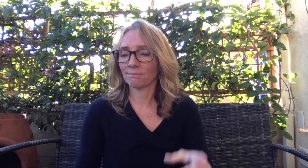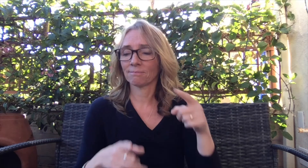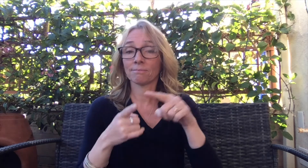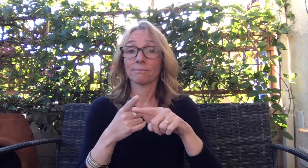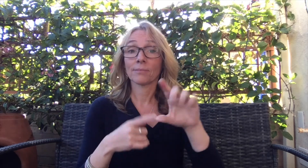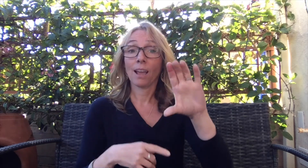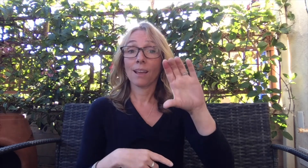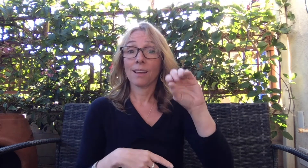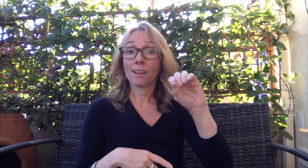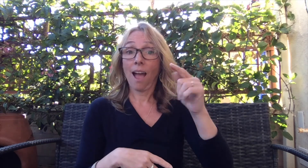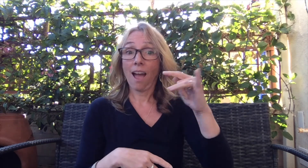that entail?